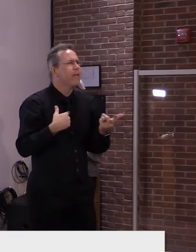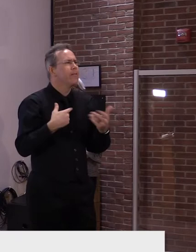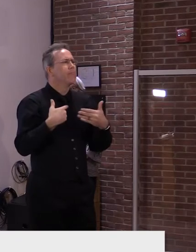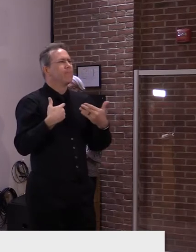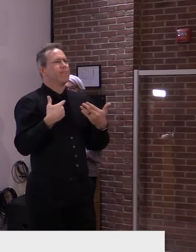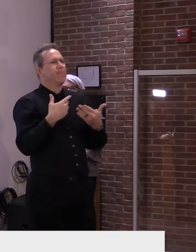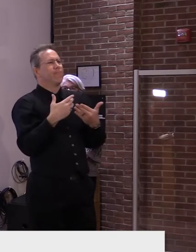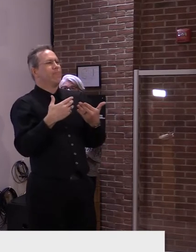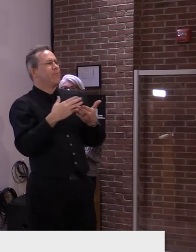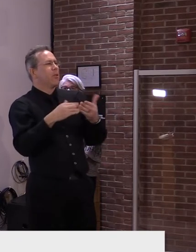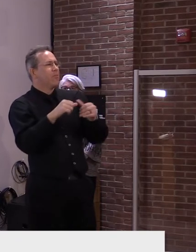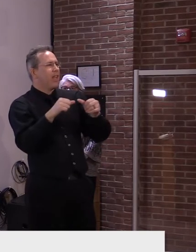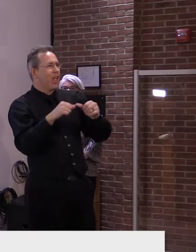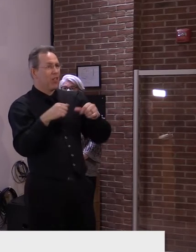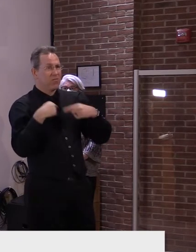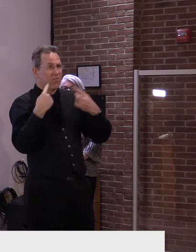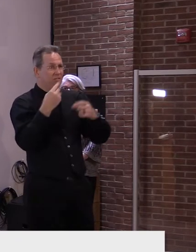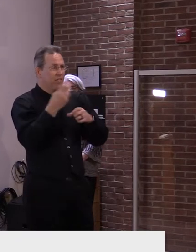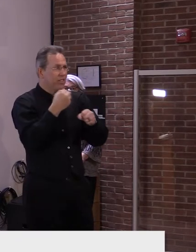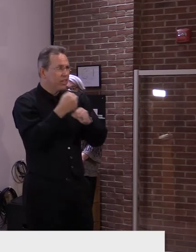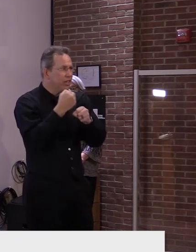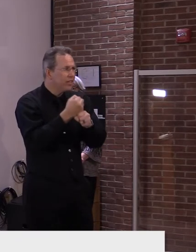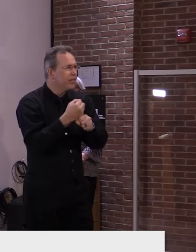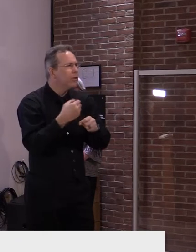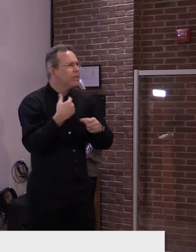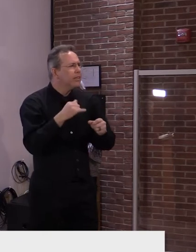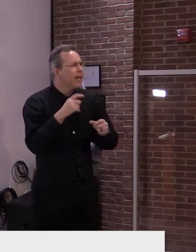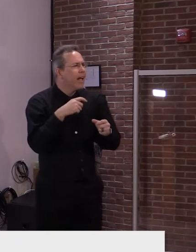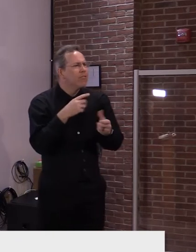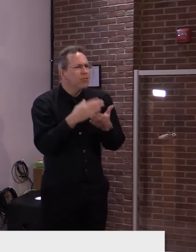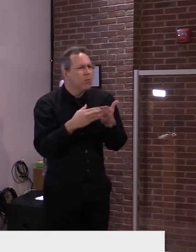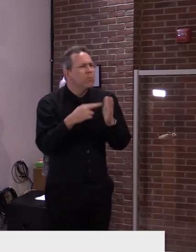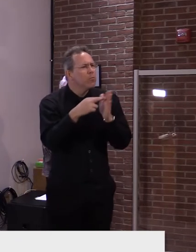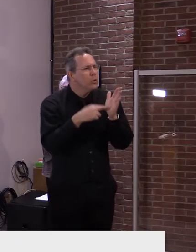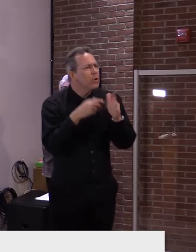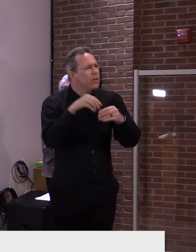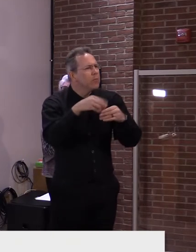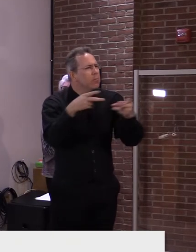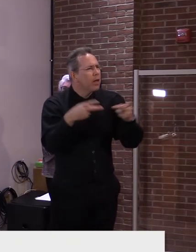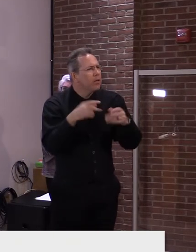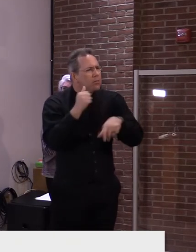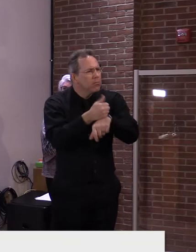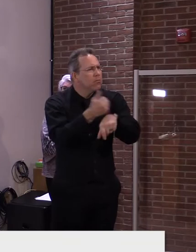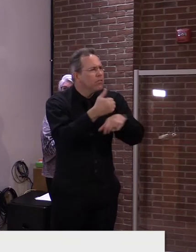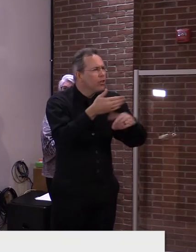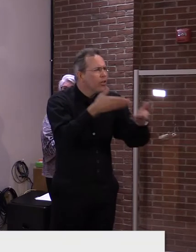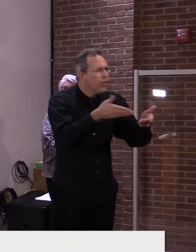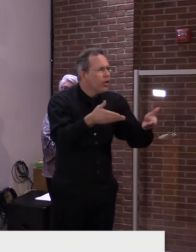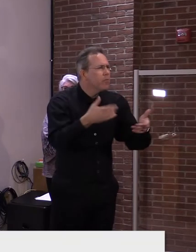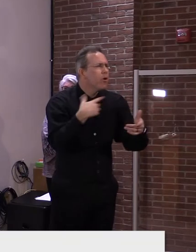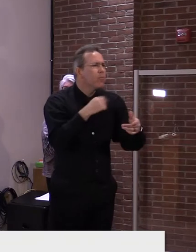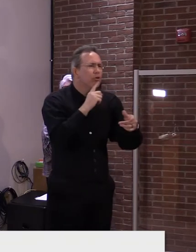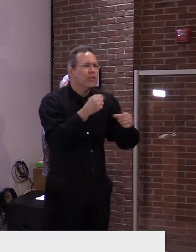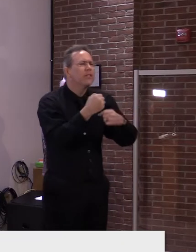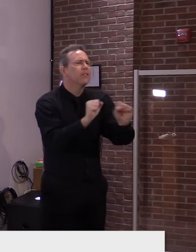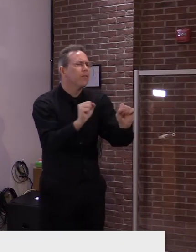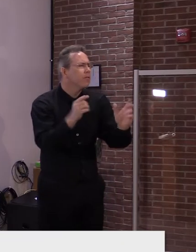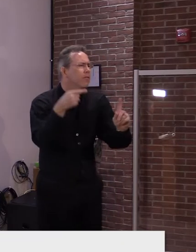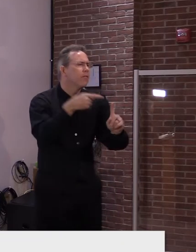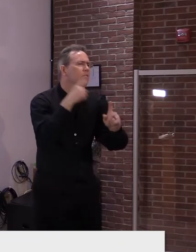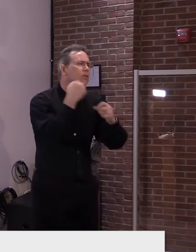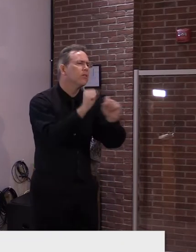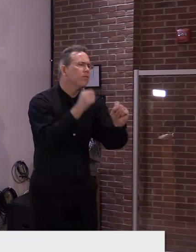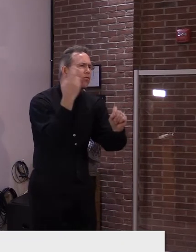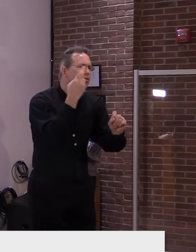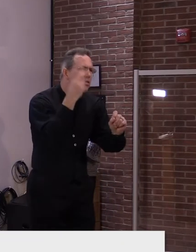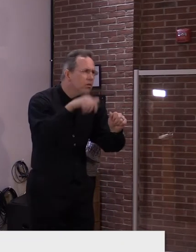that are still in place to make sure that our long-term care facilities are safe. But at the same time, I think you'll